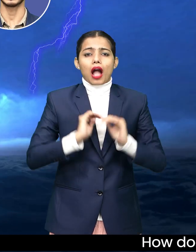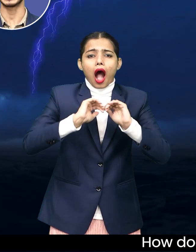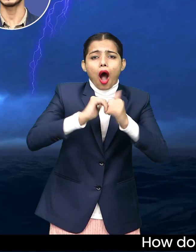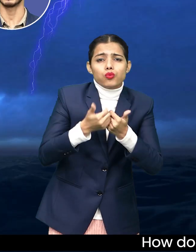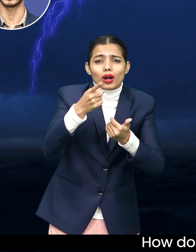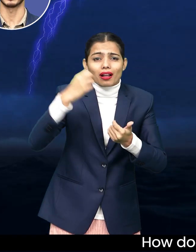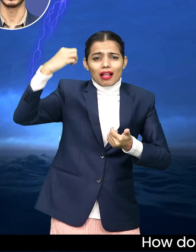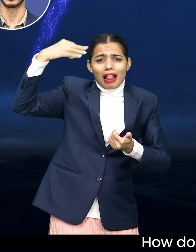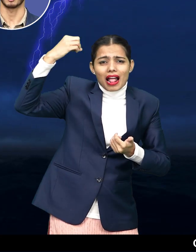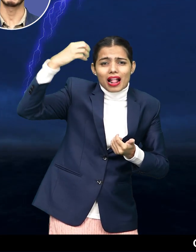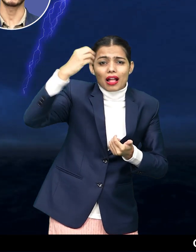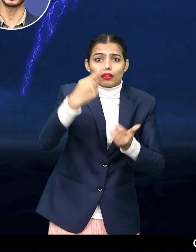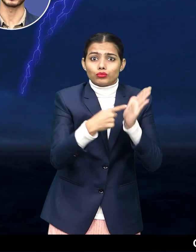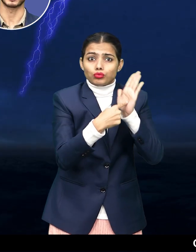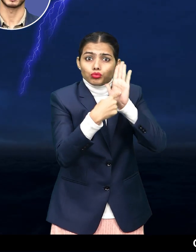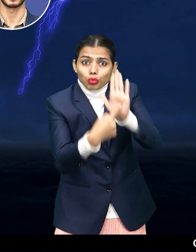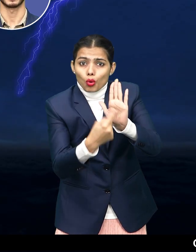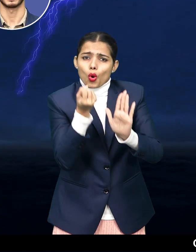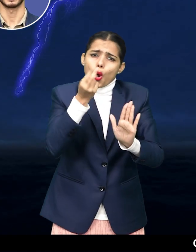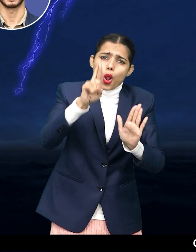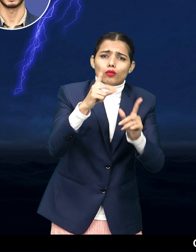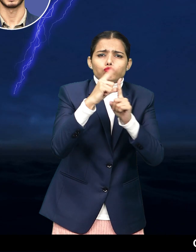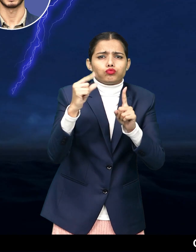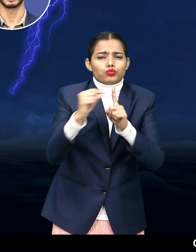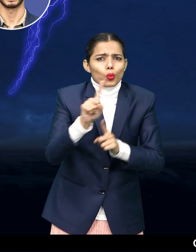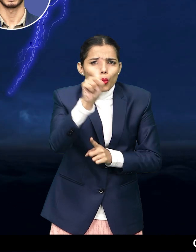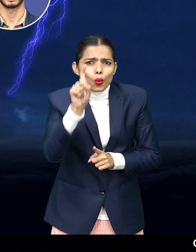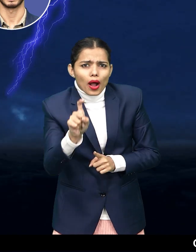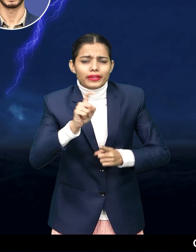How does the lightning appear or be produced?